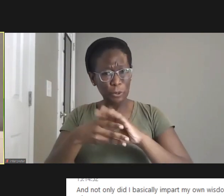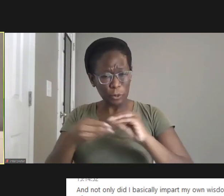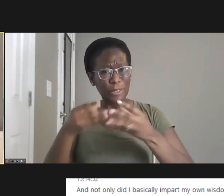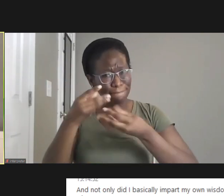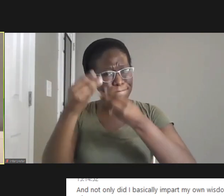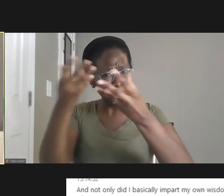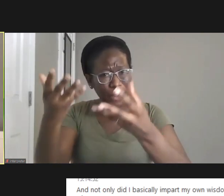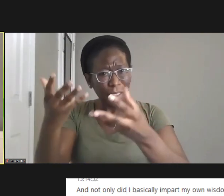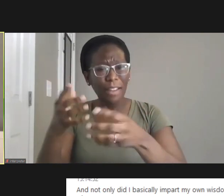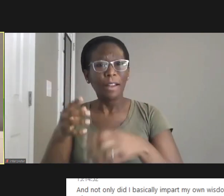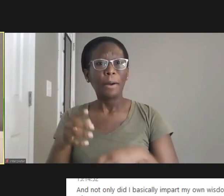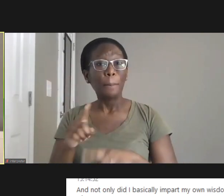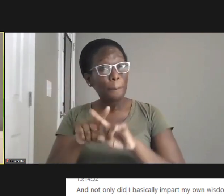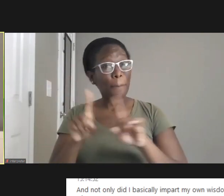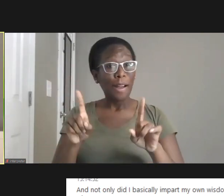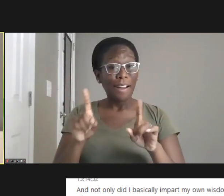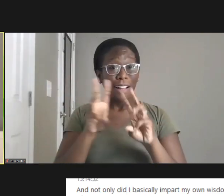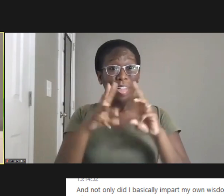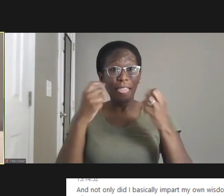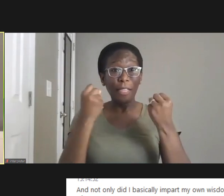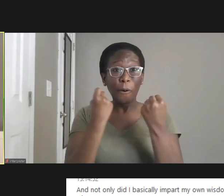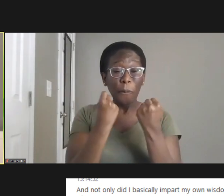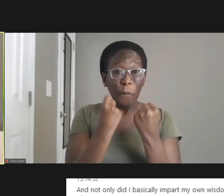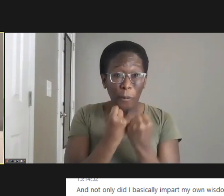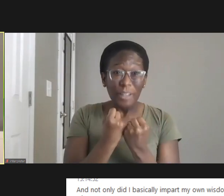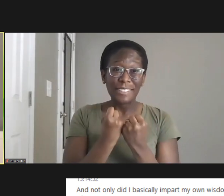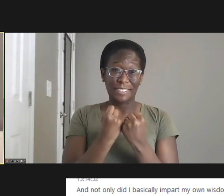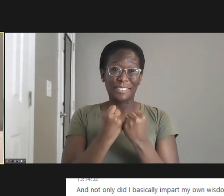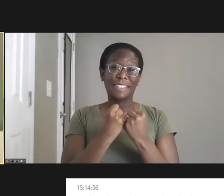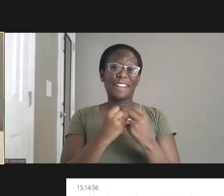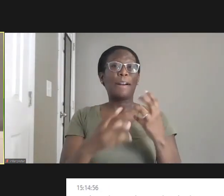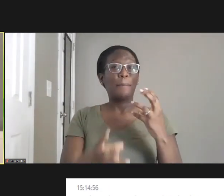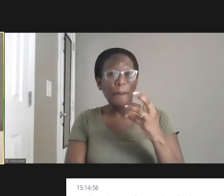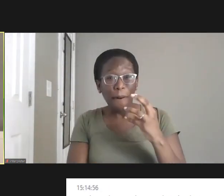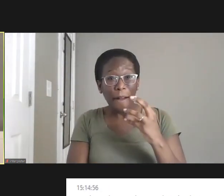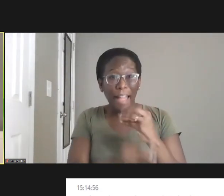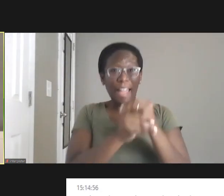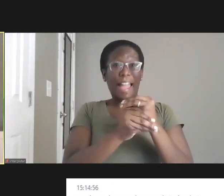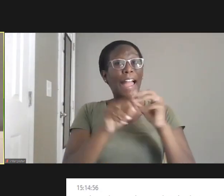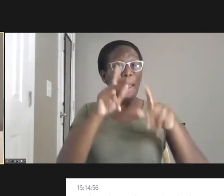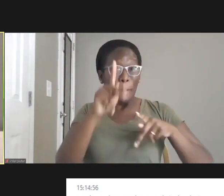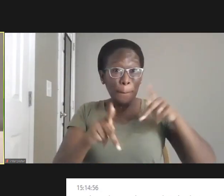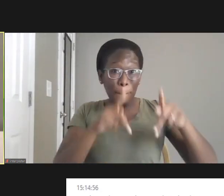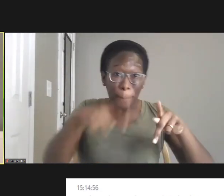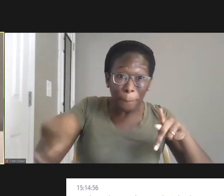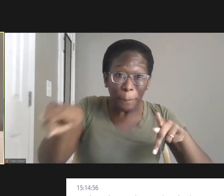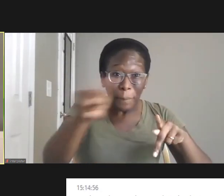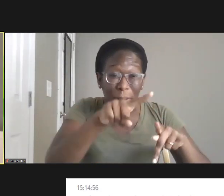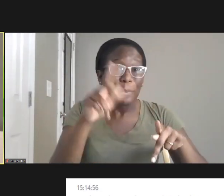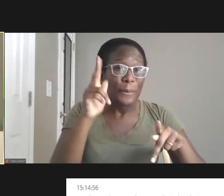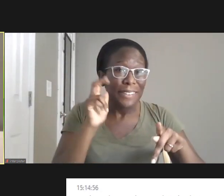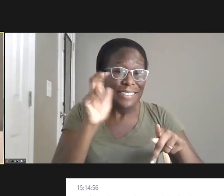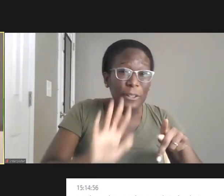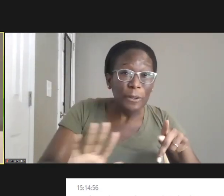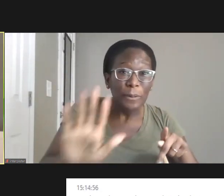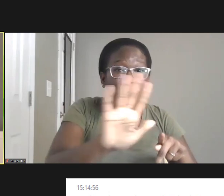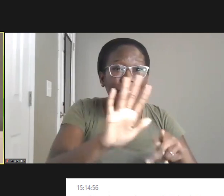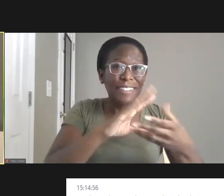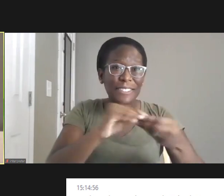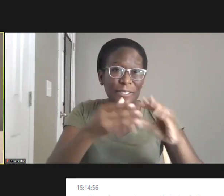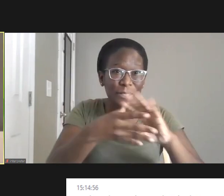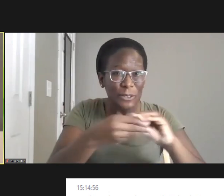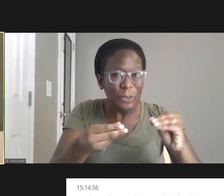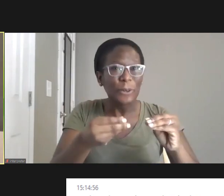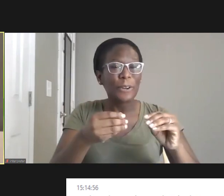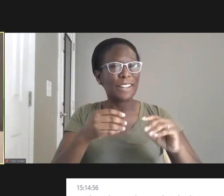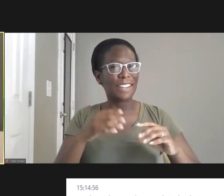the workshop extended into listening to other people share their own stories and giving feedback on that. And it was